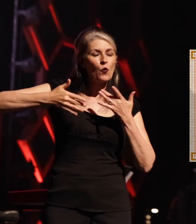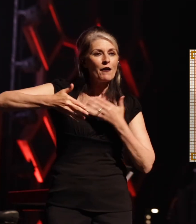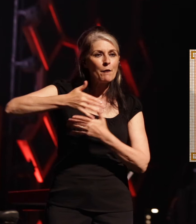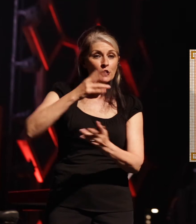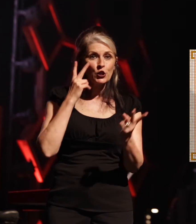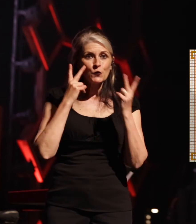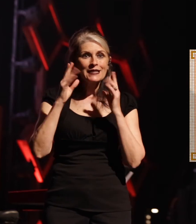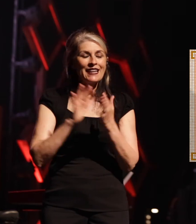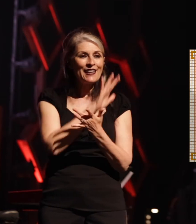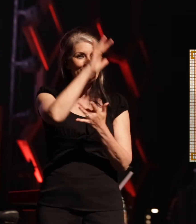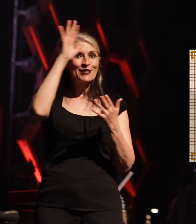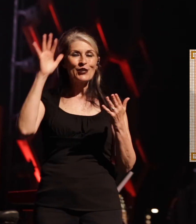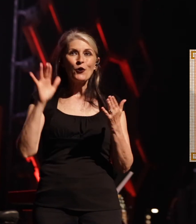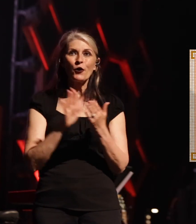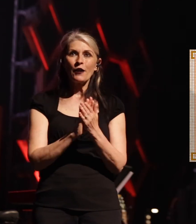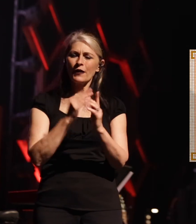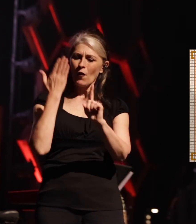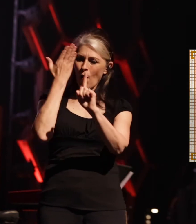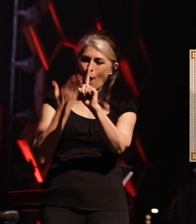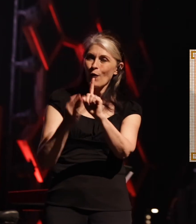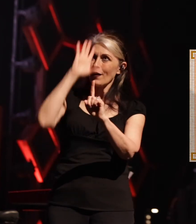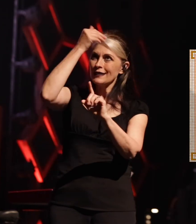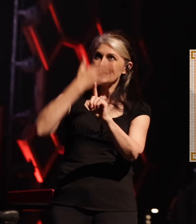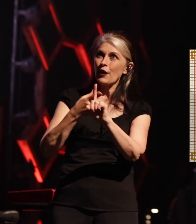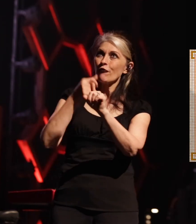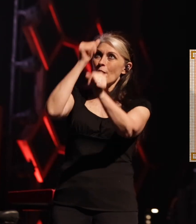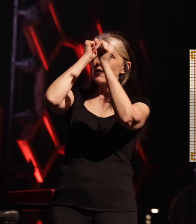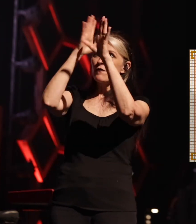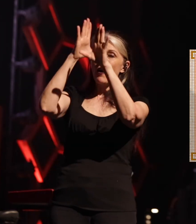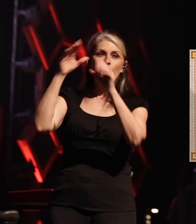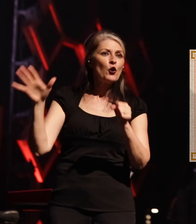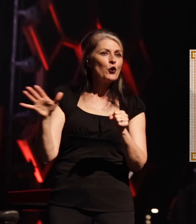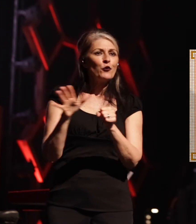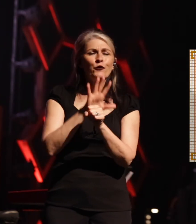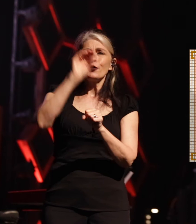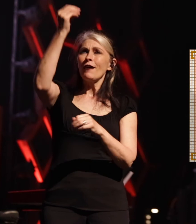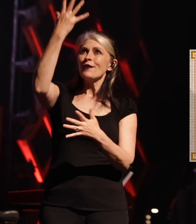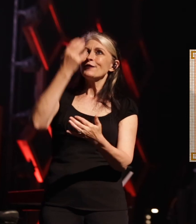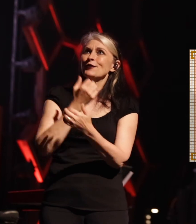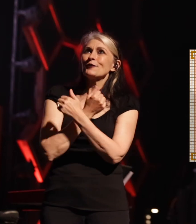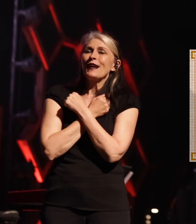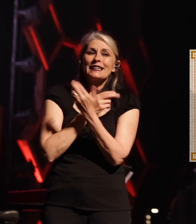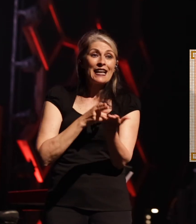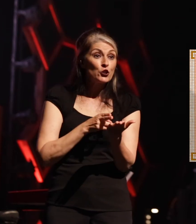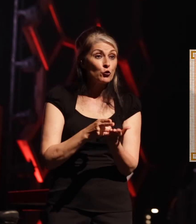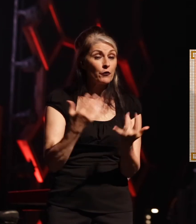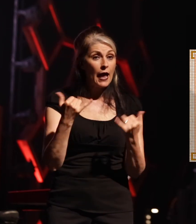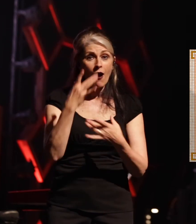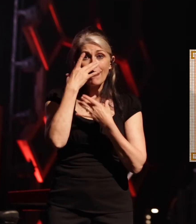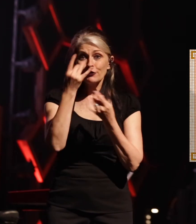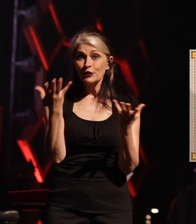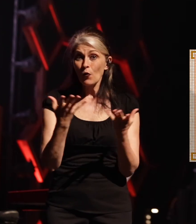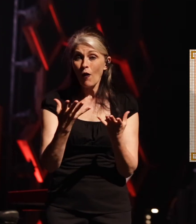Son who came from the Father, full of grace and truth." Now, the interesting thing to point out is that the Greek word